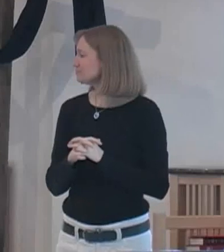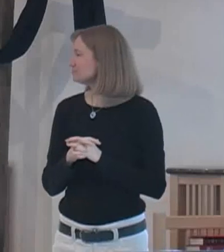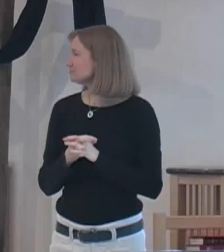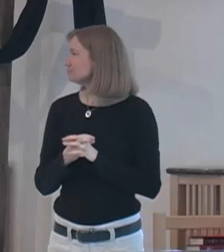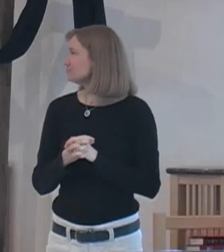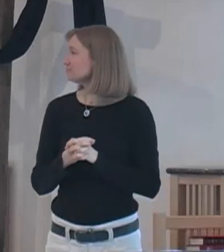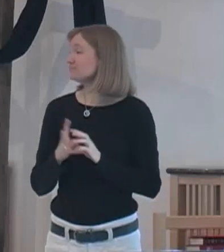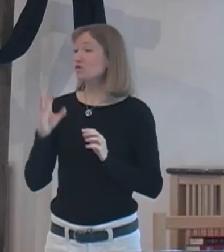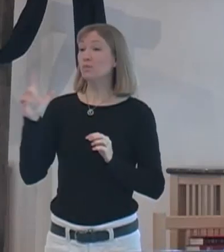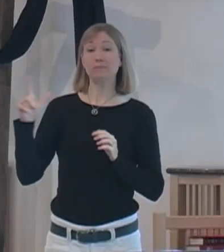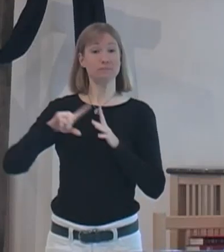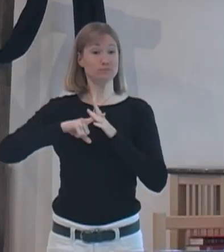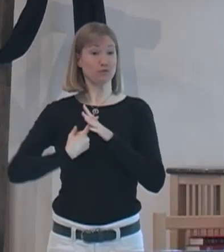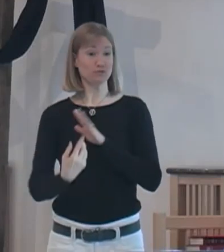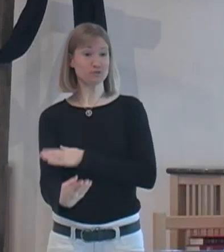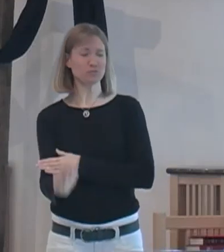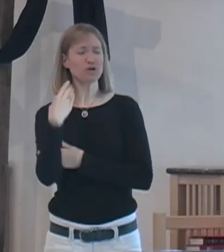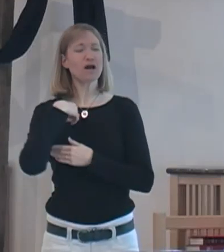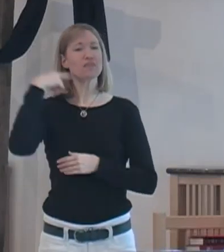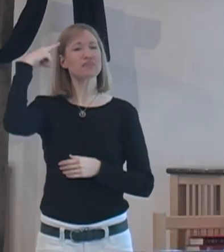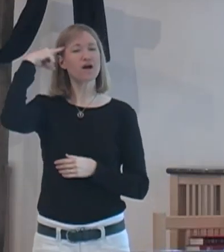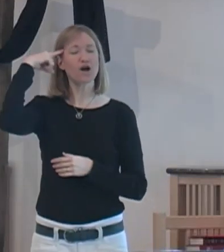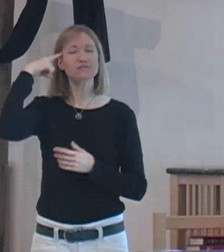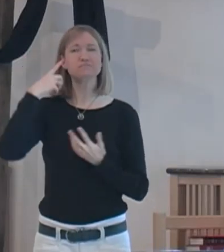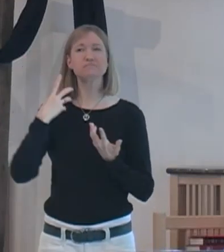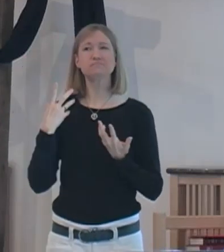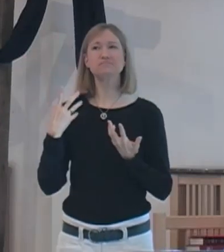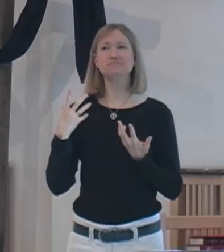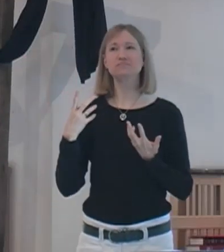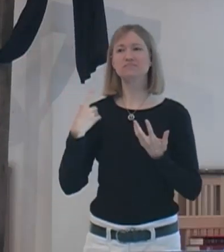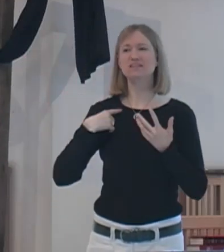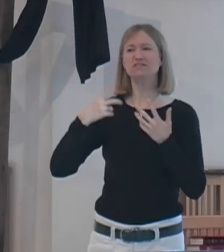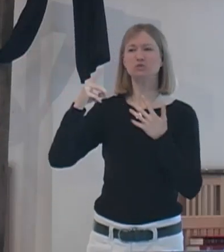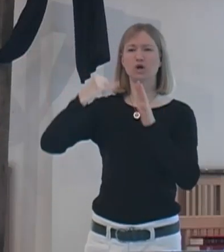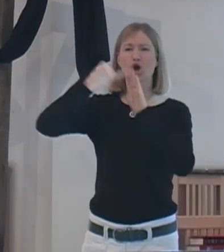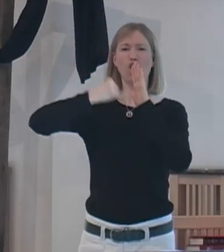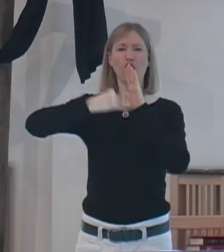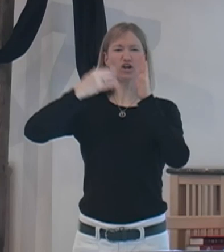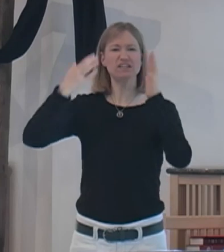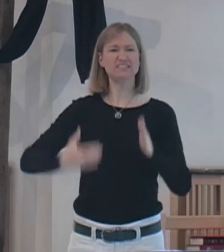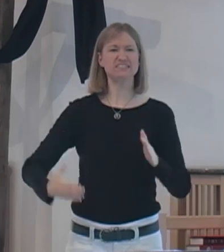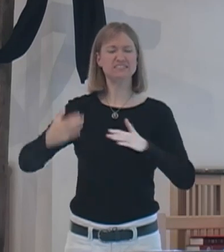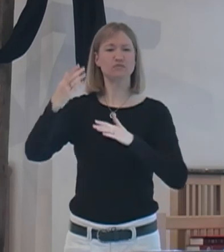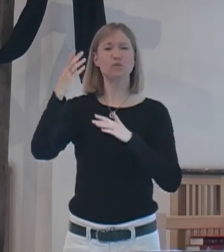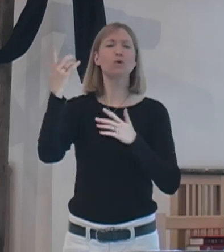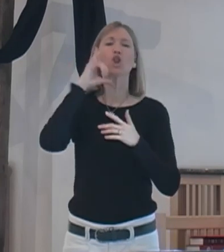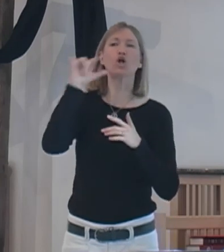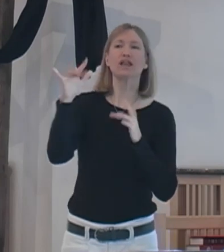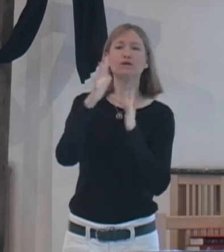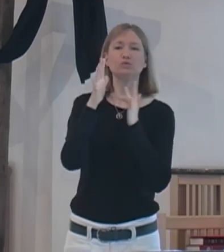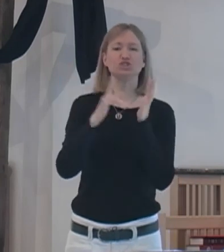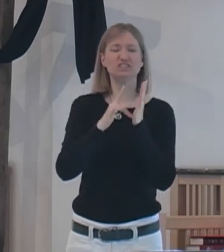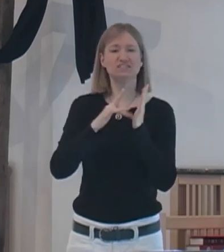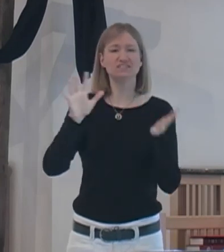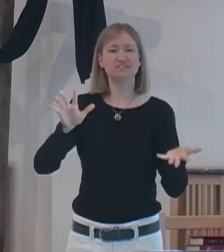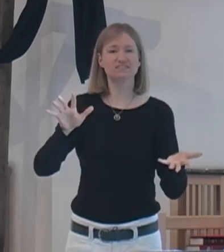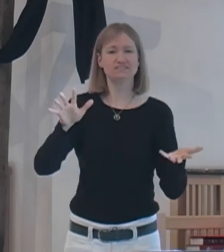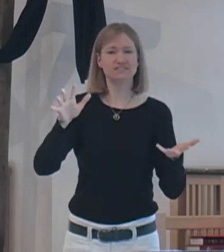Well, to start things off this morning, I thought I would give you an artist's rendition of Jesus clearing the temple. That would be Gary Larson would be the